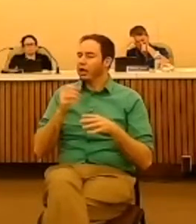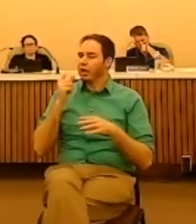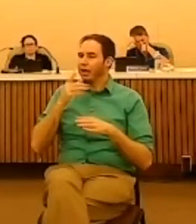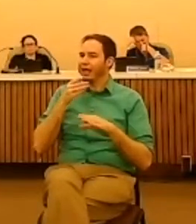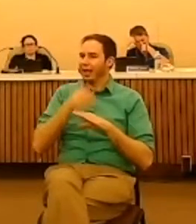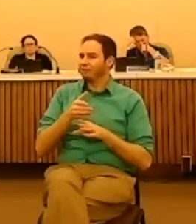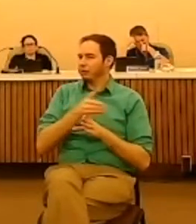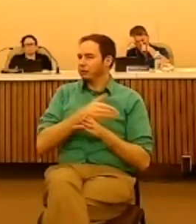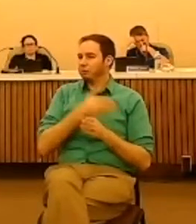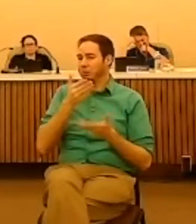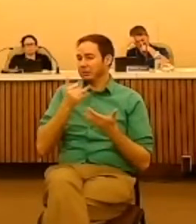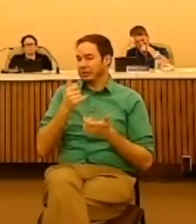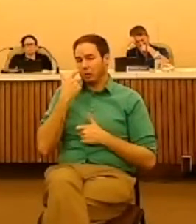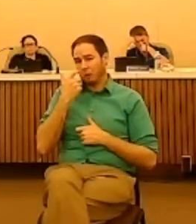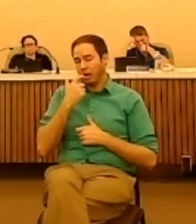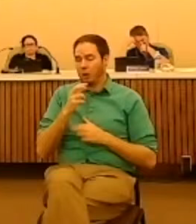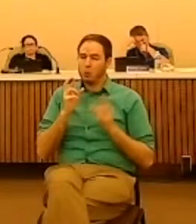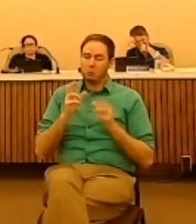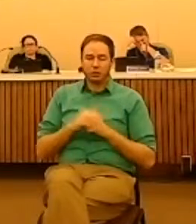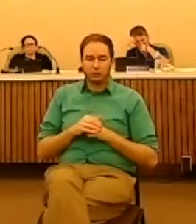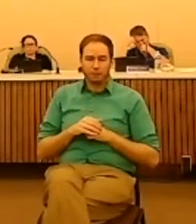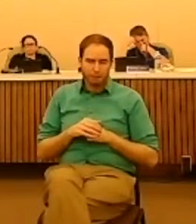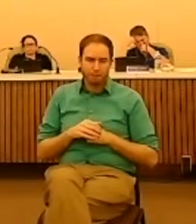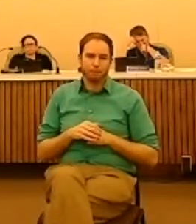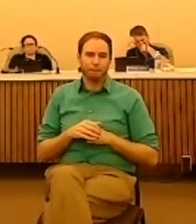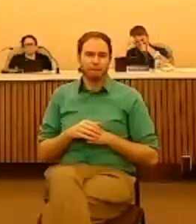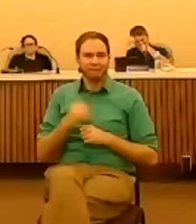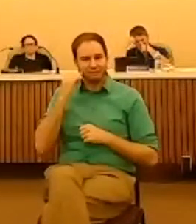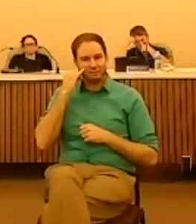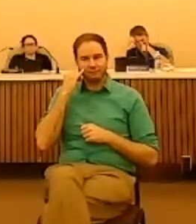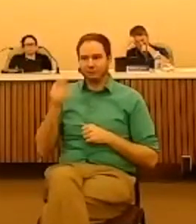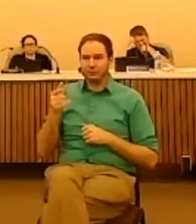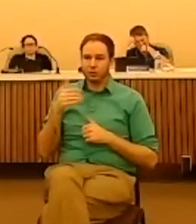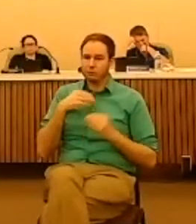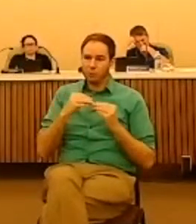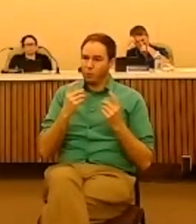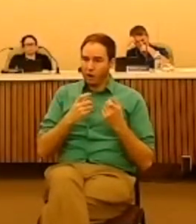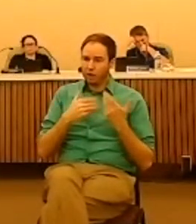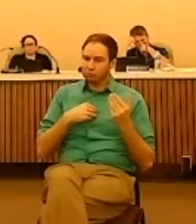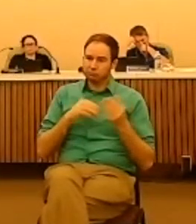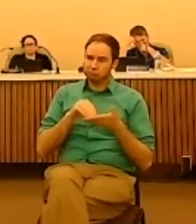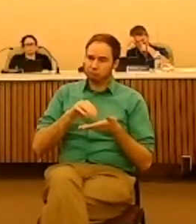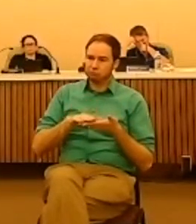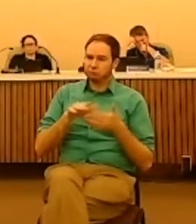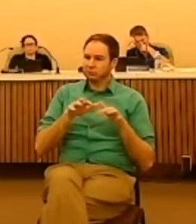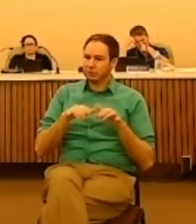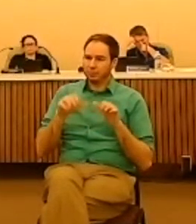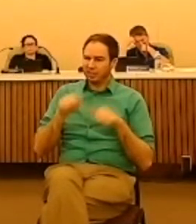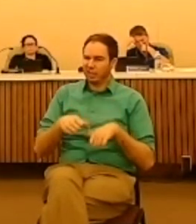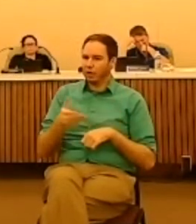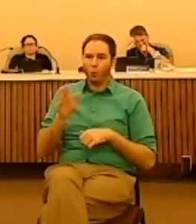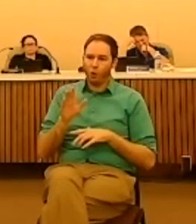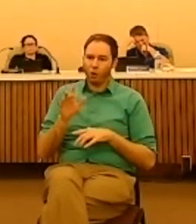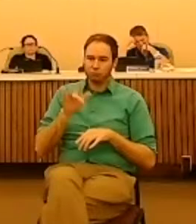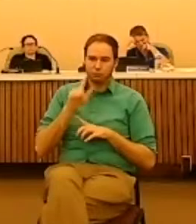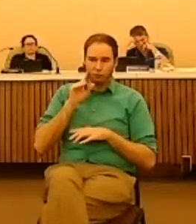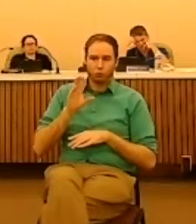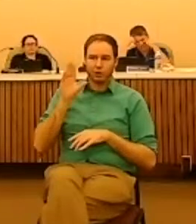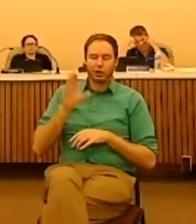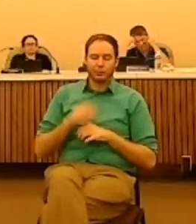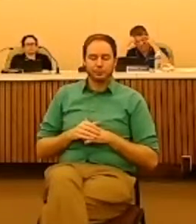previous thing, so I think they're still with us. Obviously, if you have any other questions, just feel free to put that in